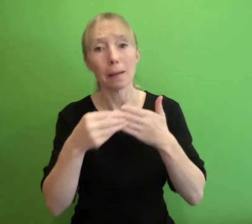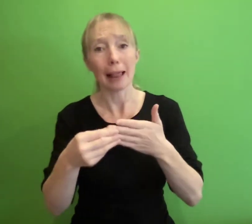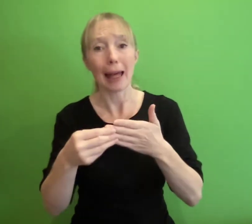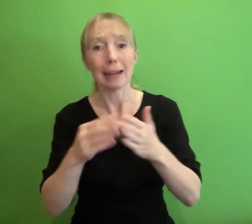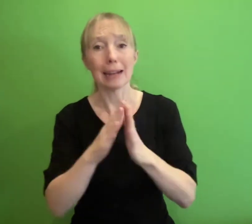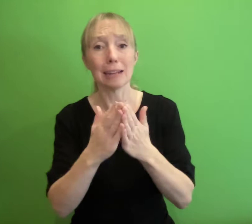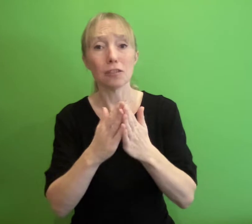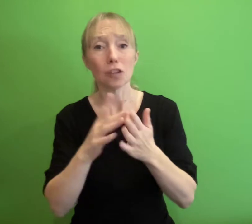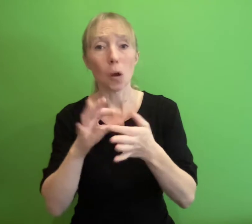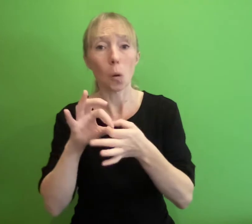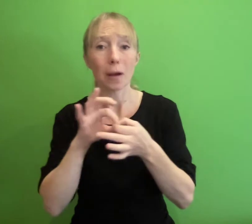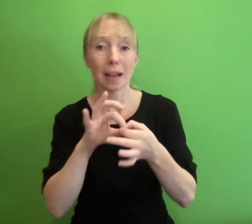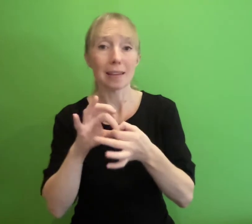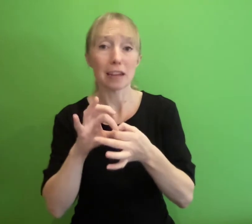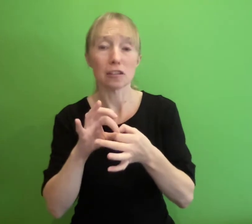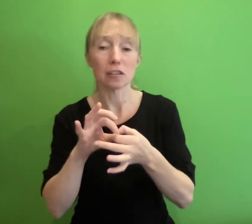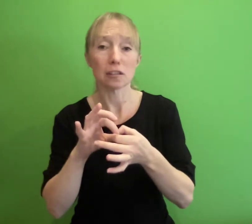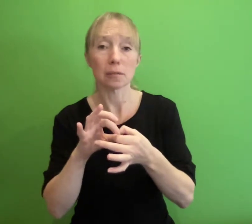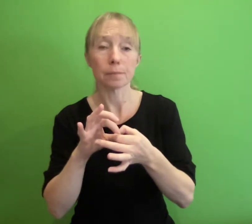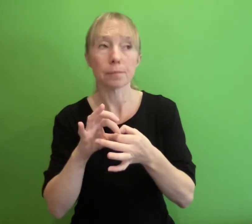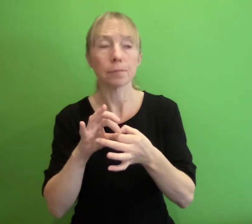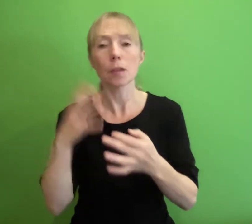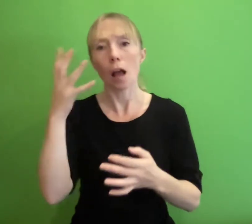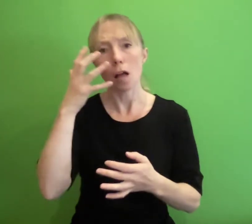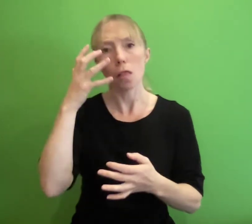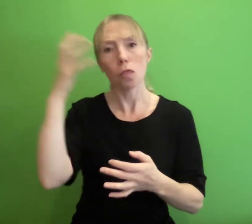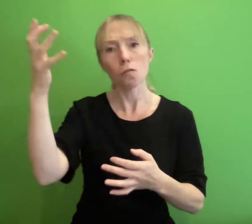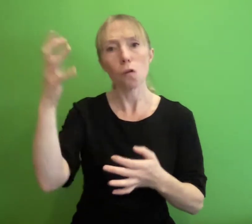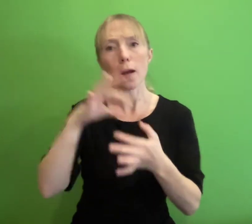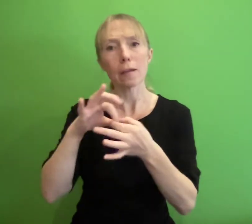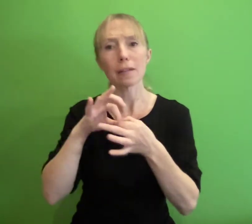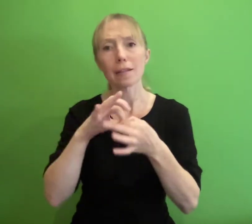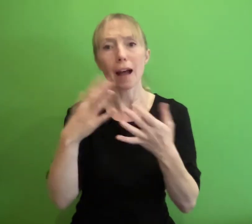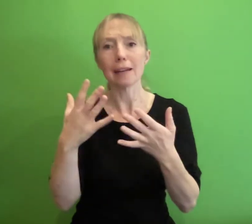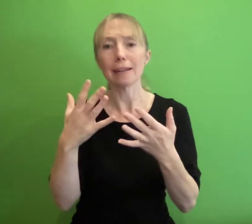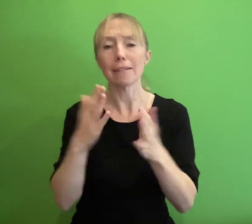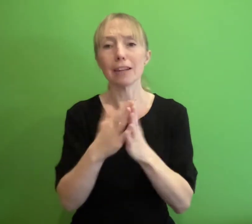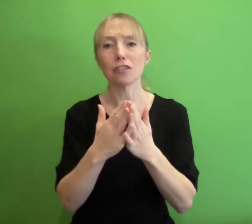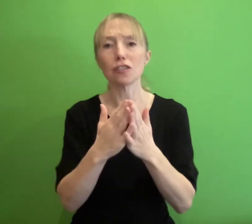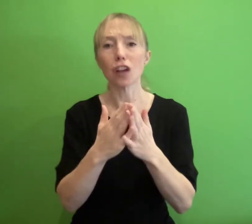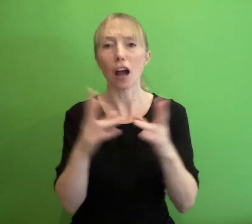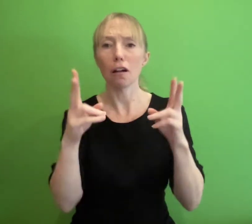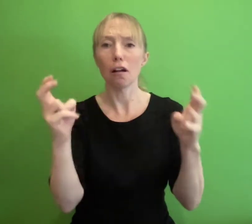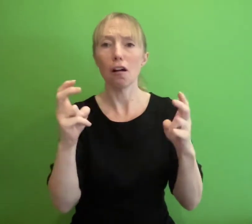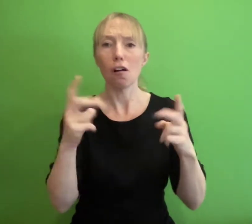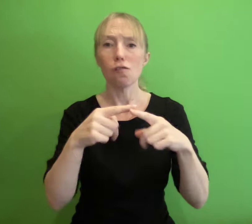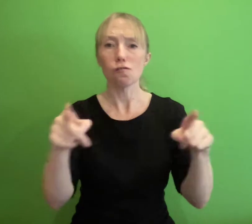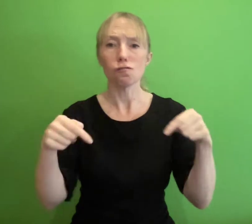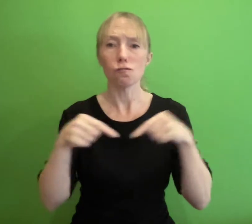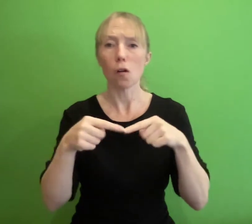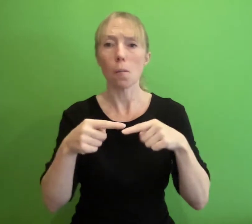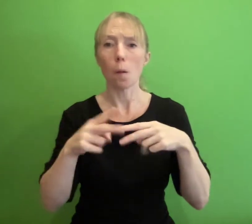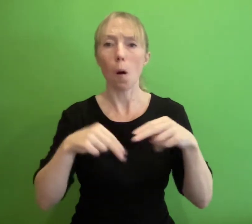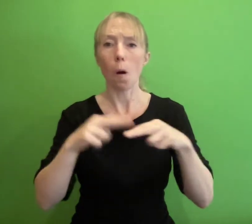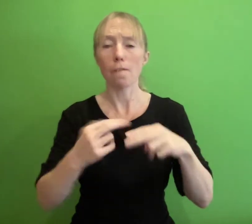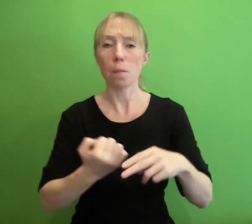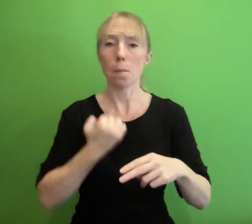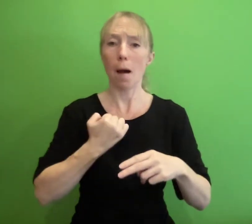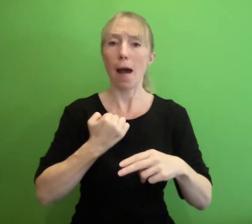organisations. The Royal Society of Literature's Room of My Own showed that 74% of writers who are disabled or